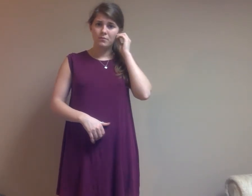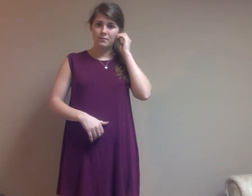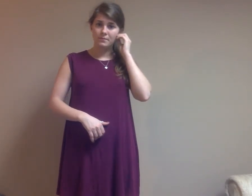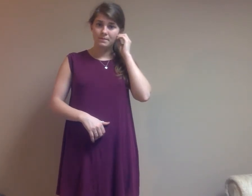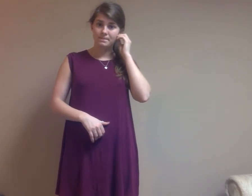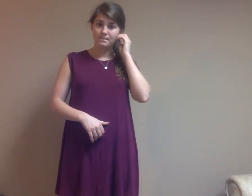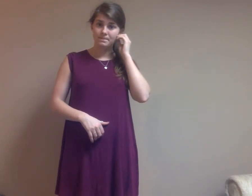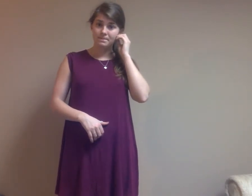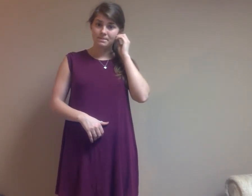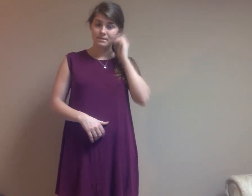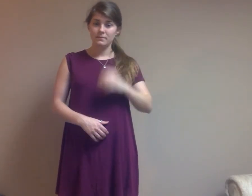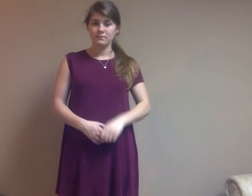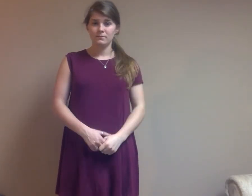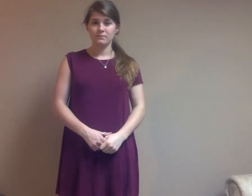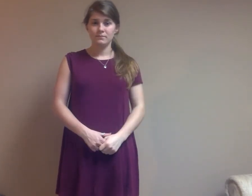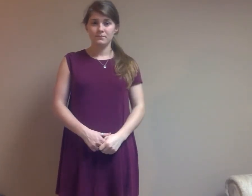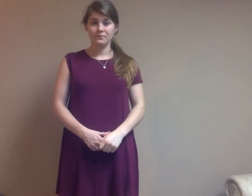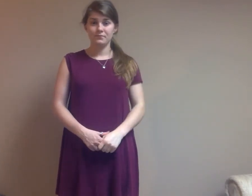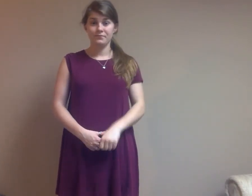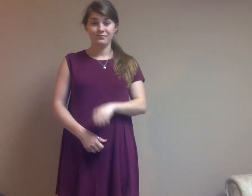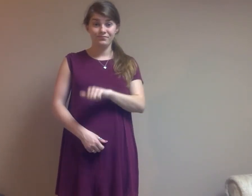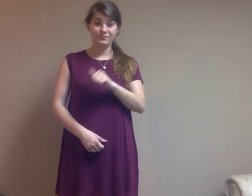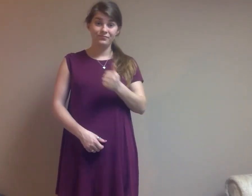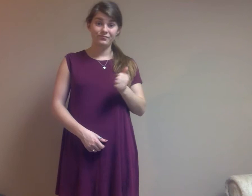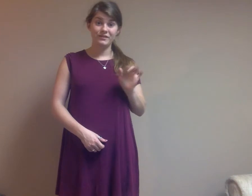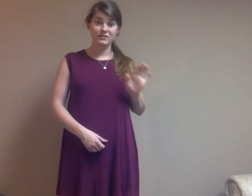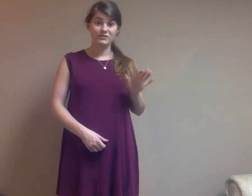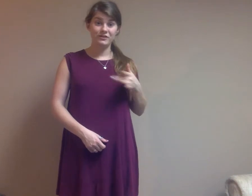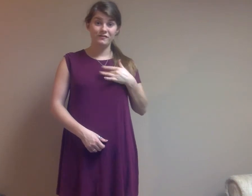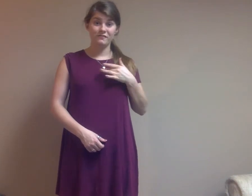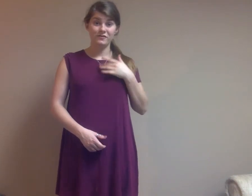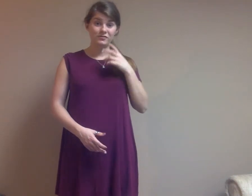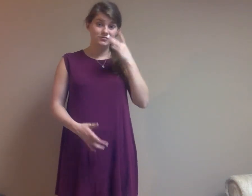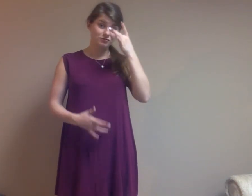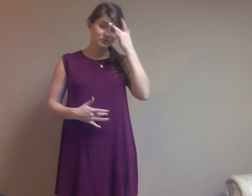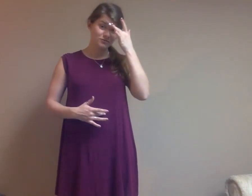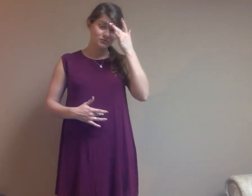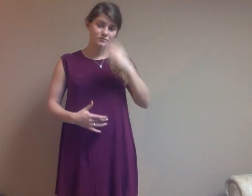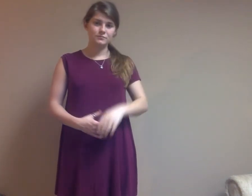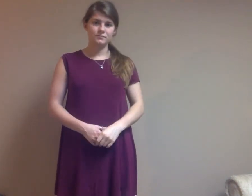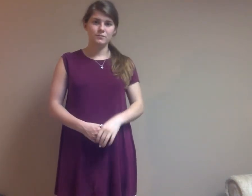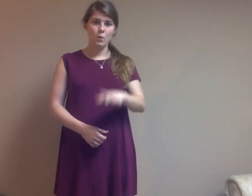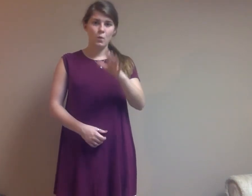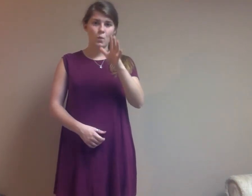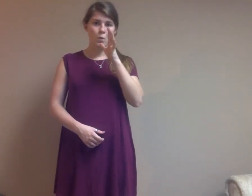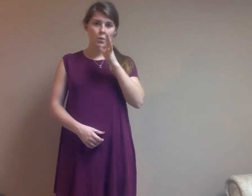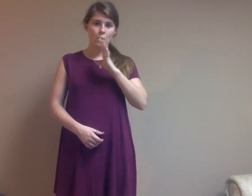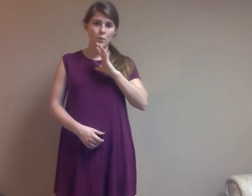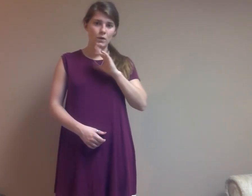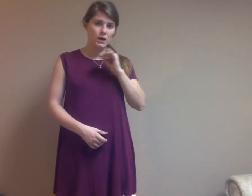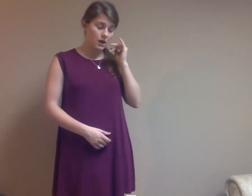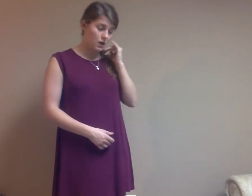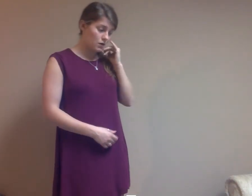the surgery and talk to me about it? And let me know, because it's really, really difficult for Mummy and Daddy. They know when they hear you